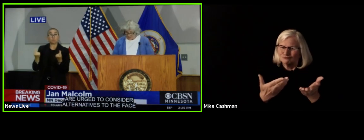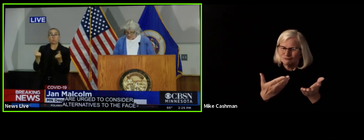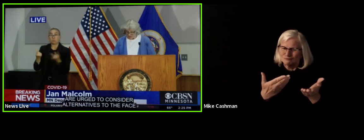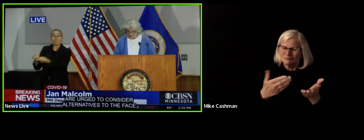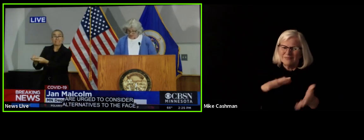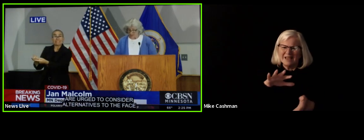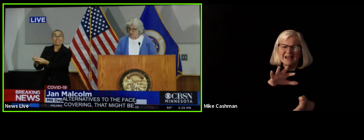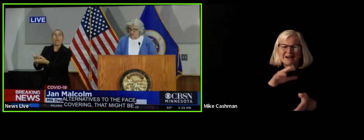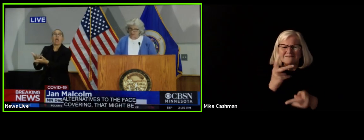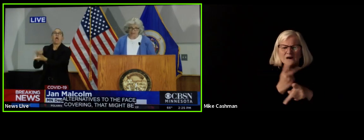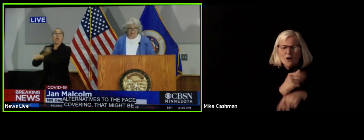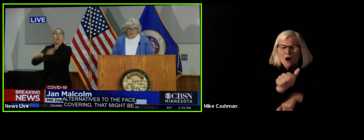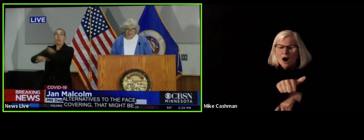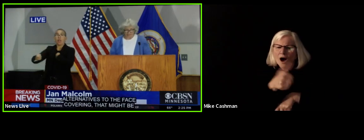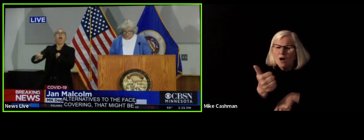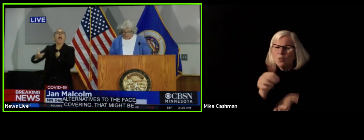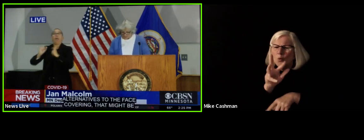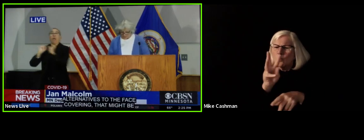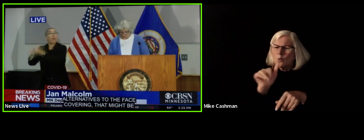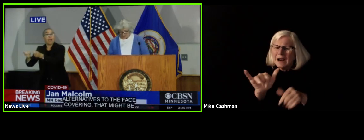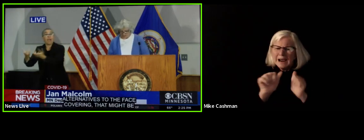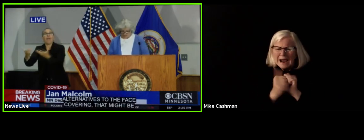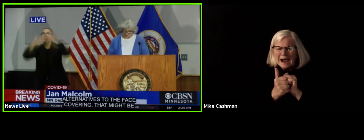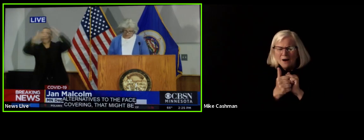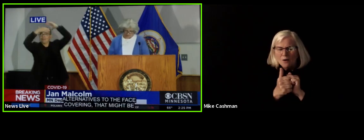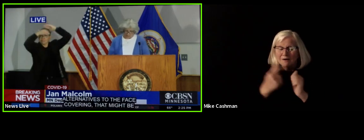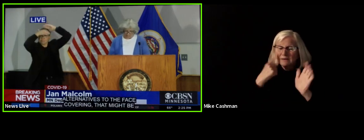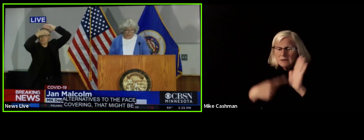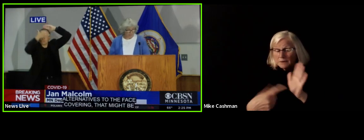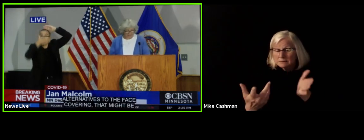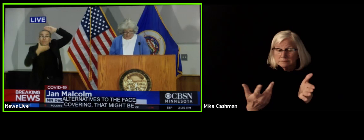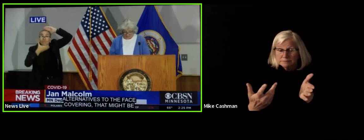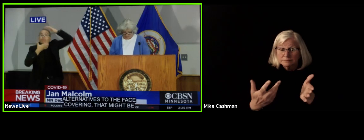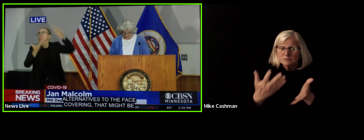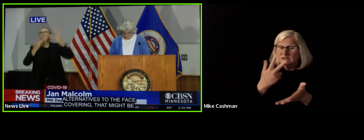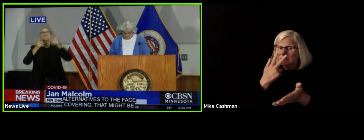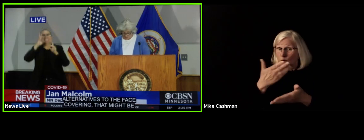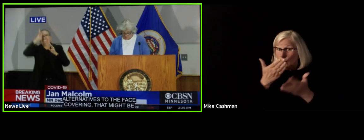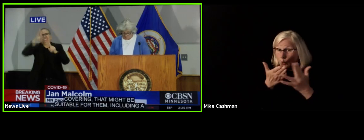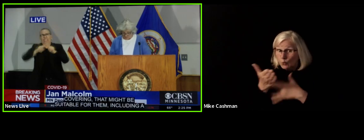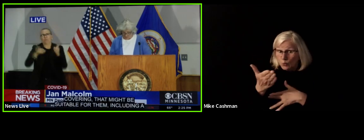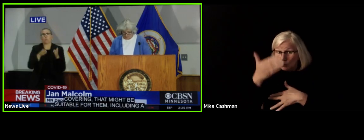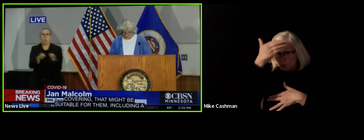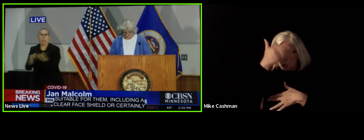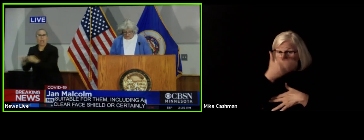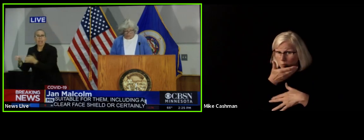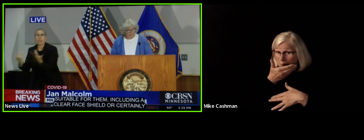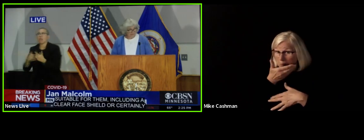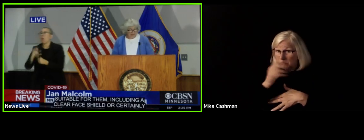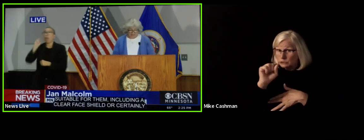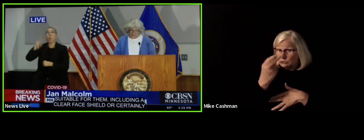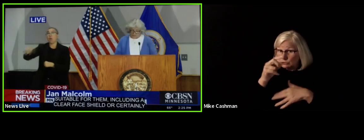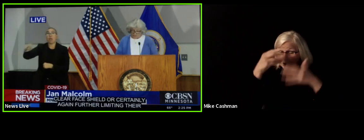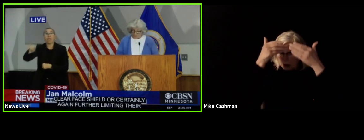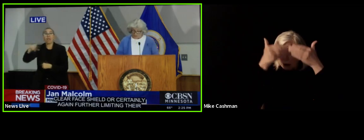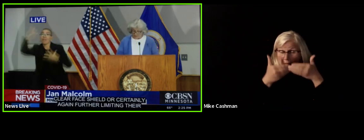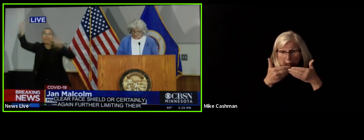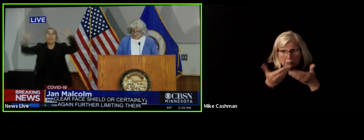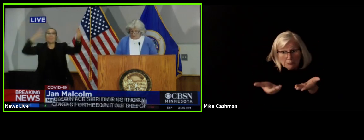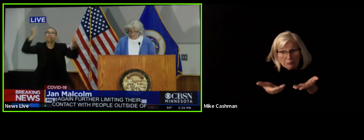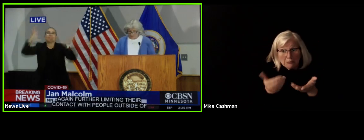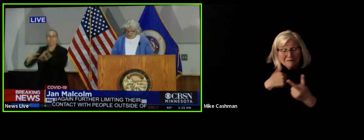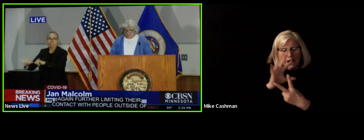face shields and certainly, again, further limiting their contact with people outside of their home. For children 5 years old